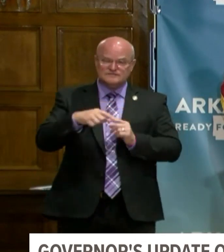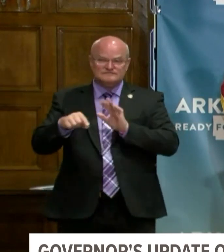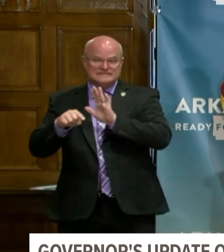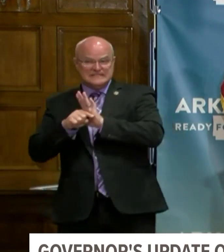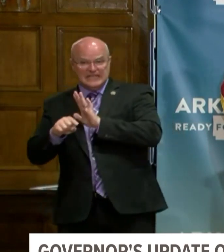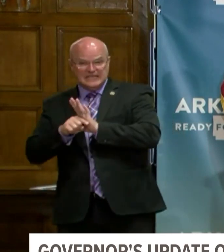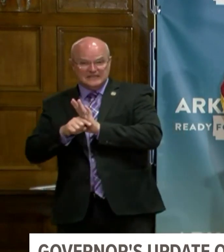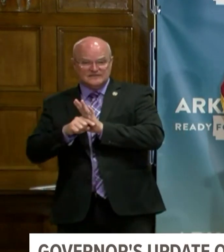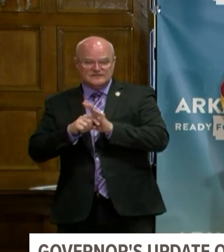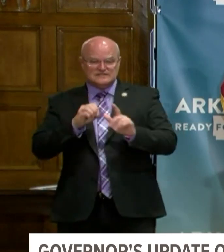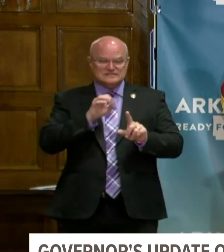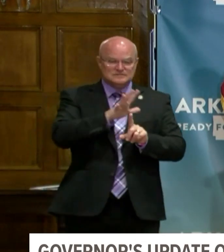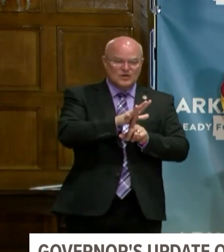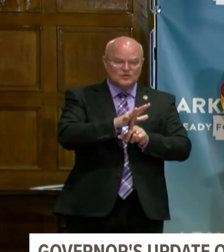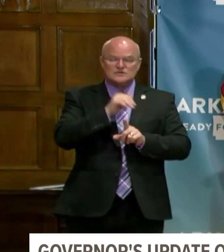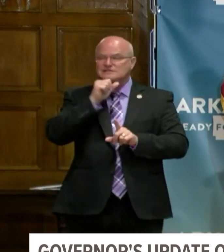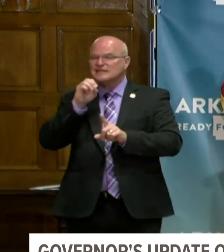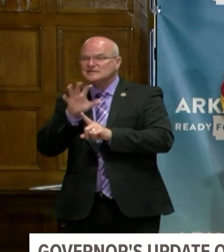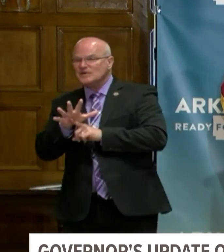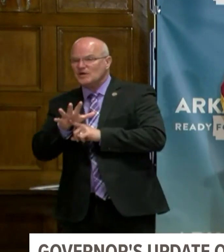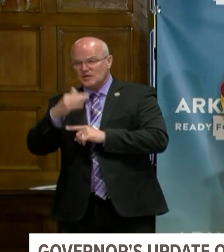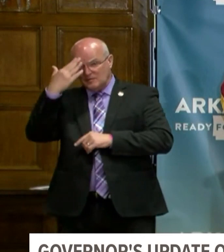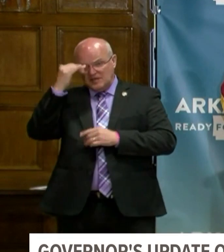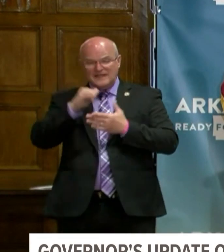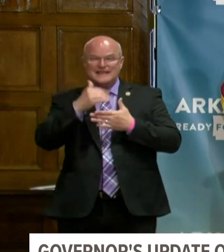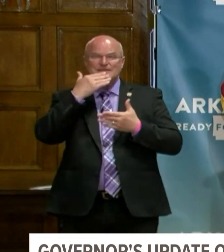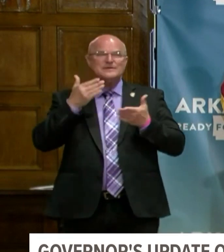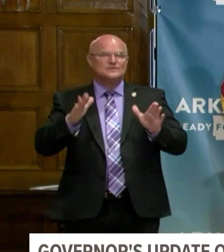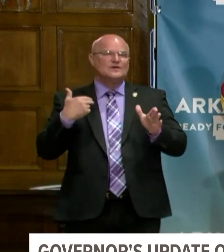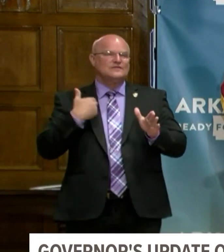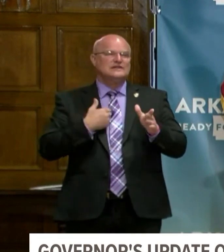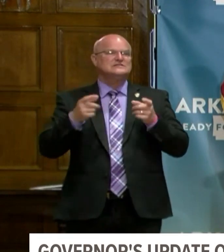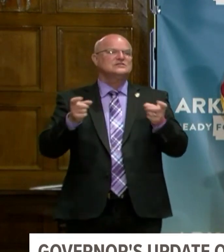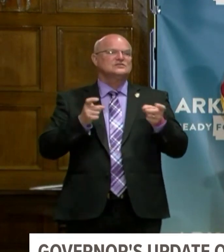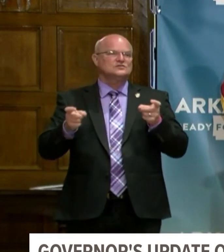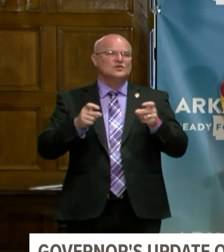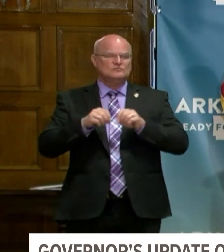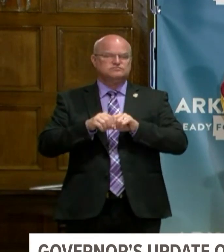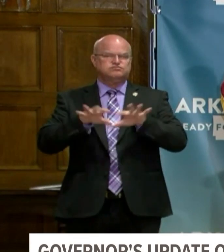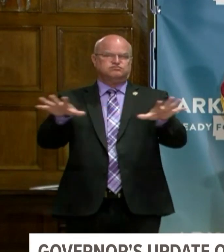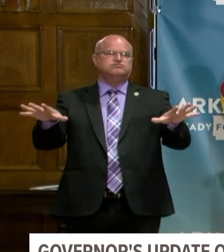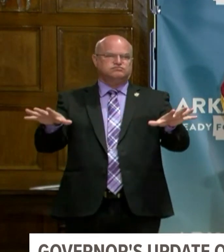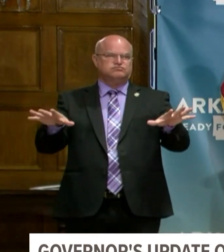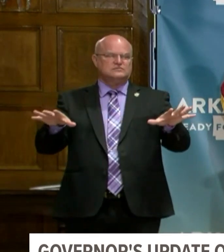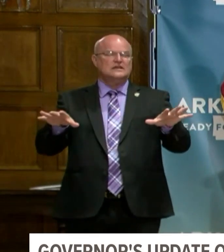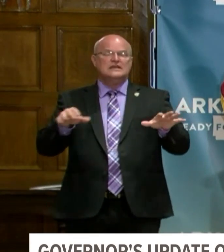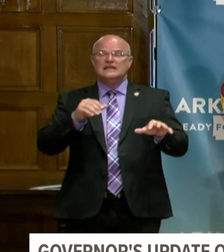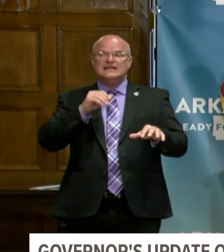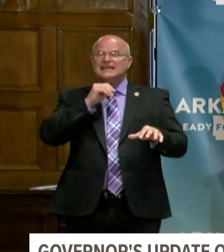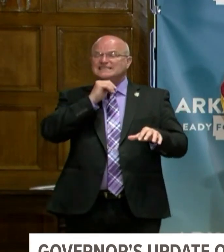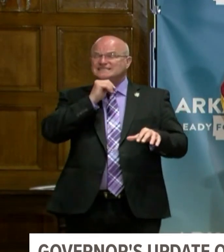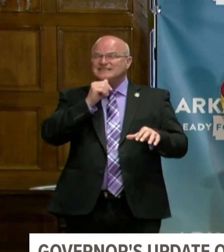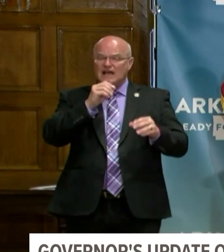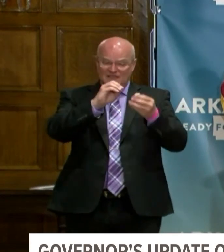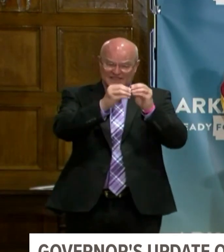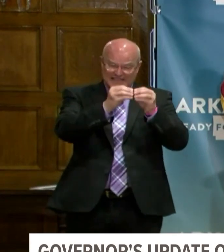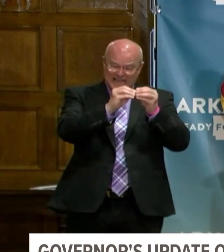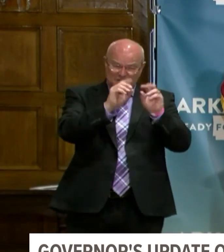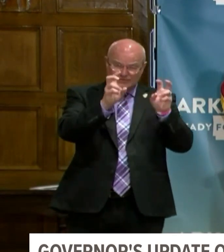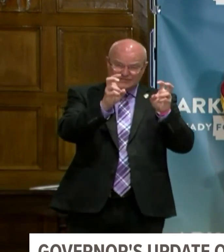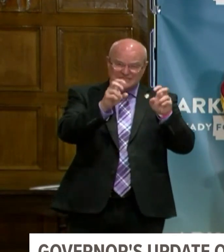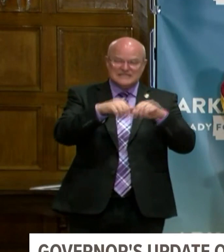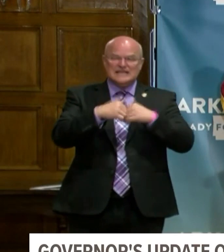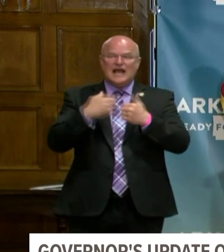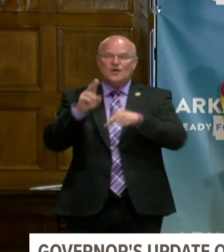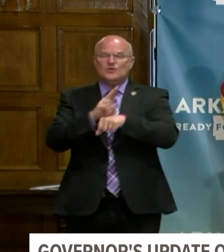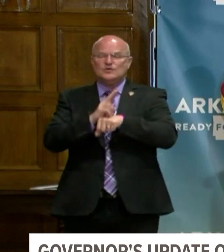negative, who's exposed, who's not exposed, because that's the best way for us to control this outbreak. Again, it's not so much the numbers, it's